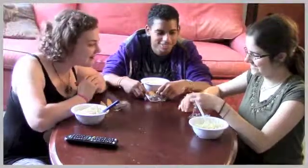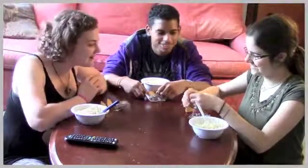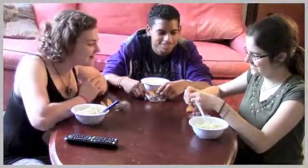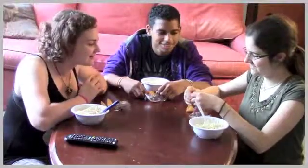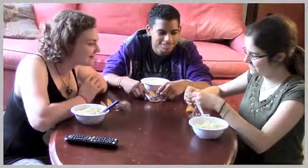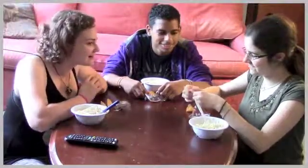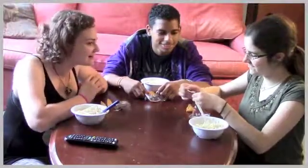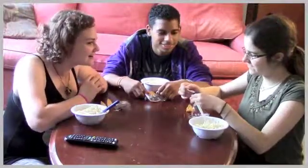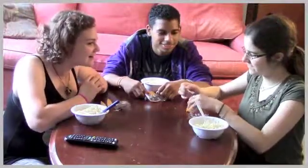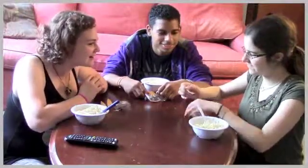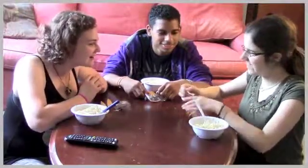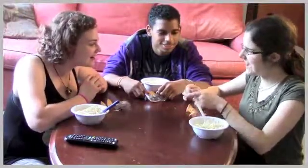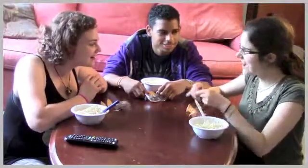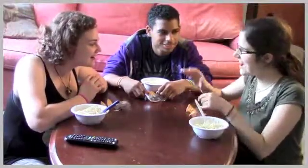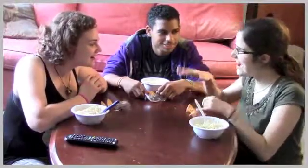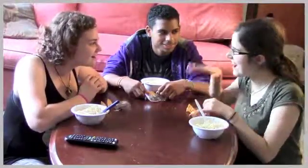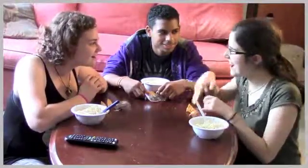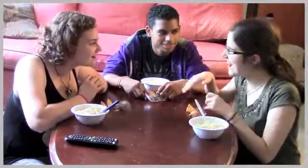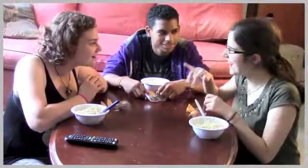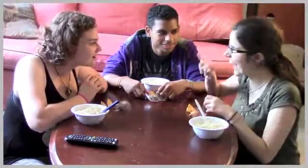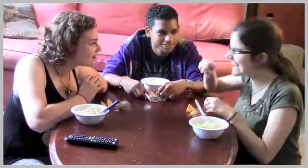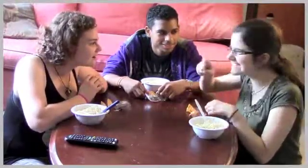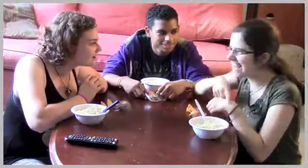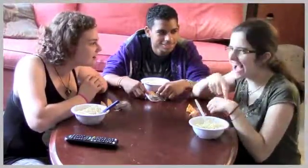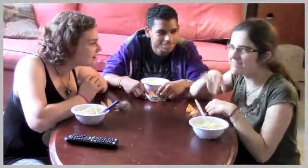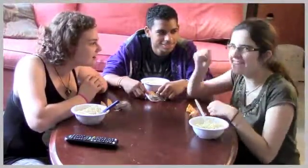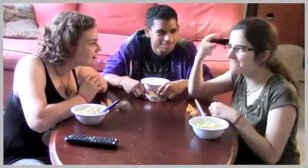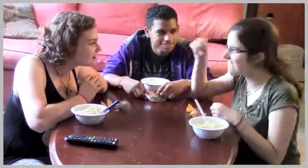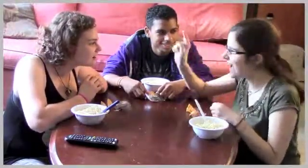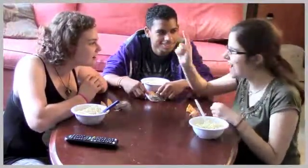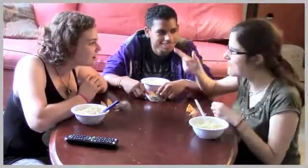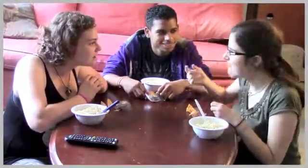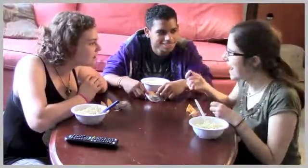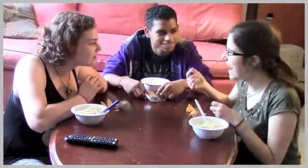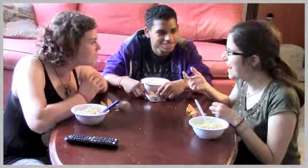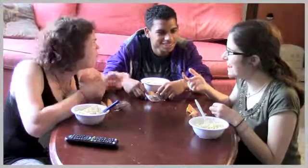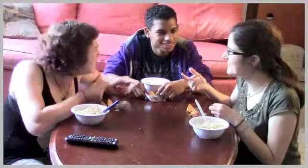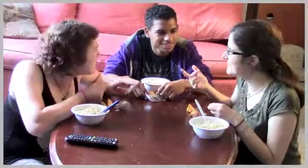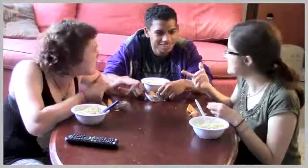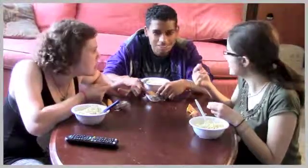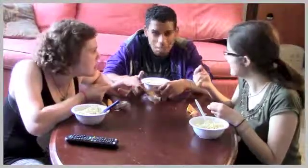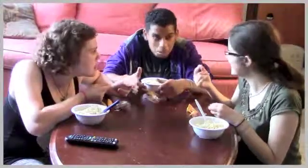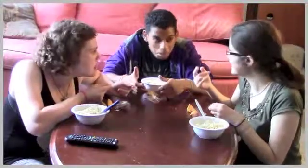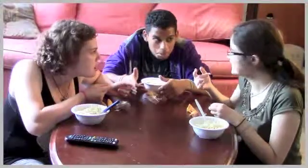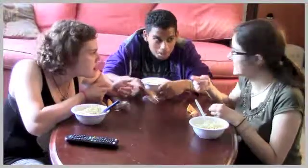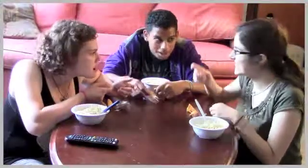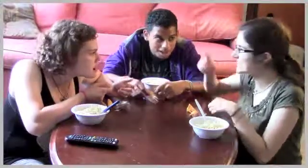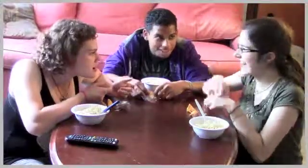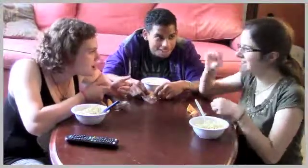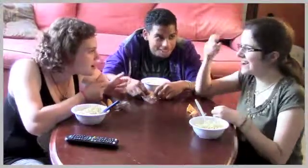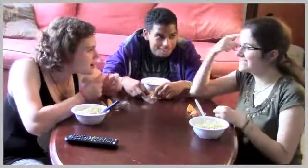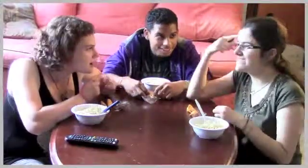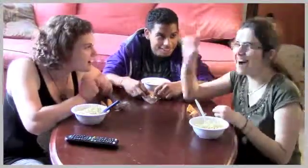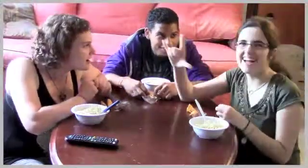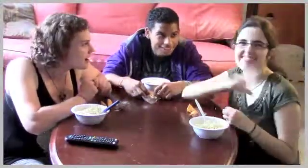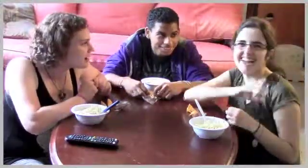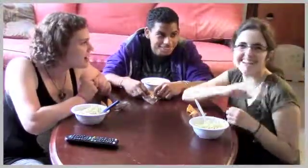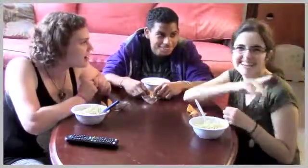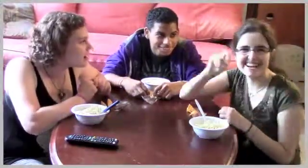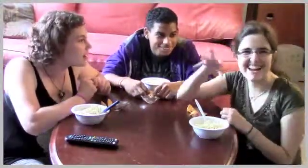that's excellent. Well, guess what? Mine says it's time for